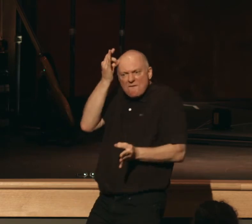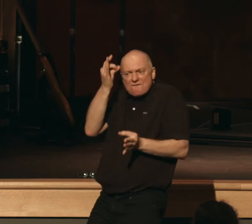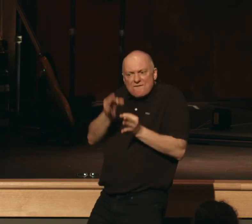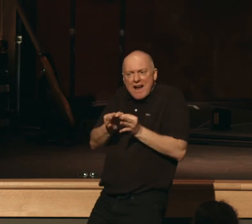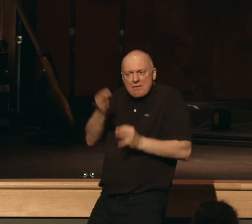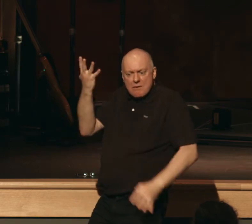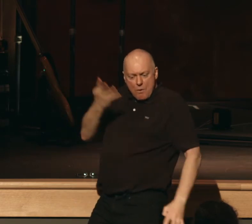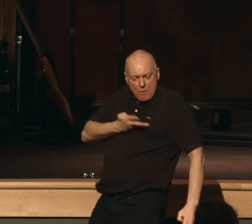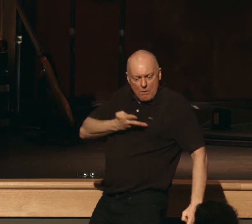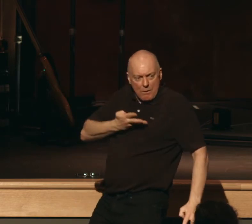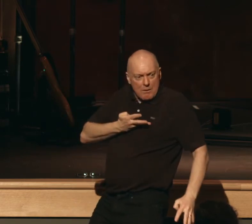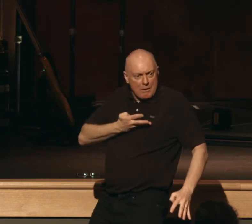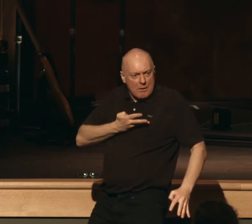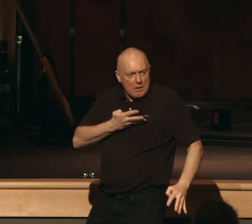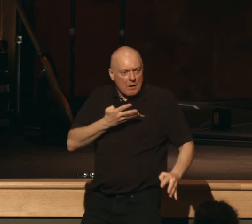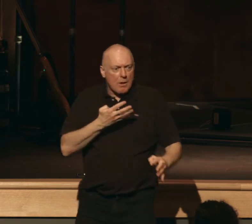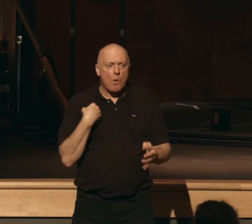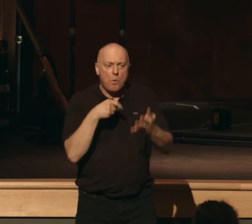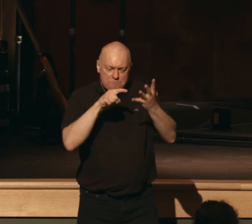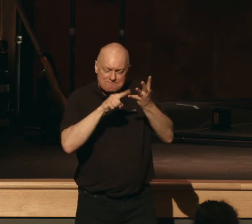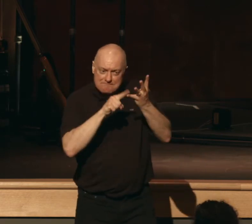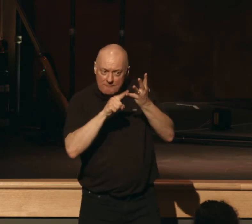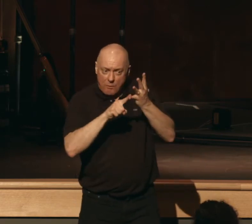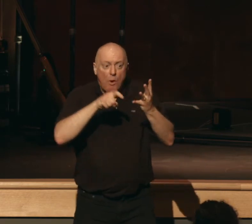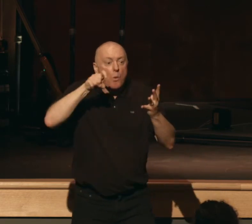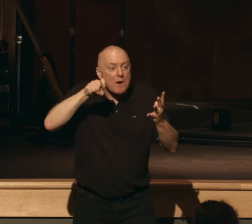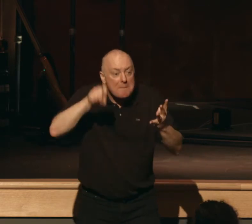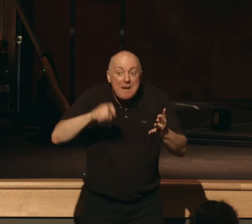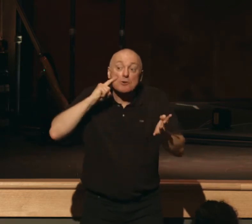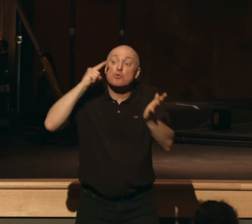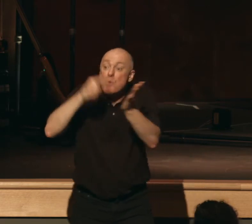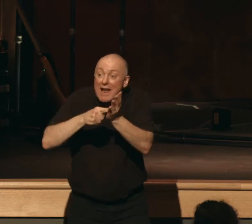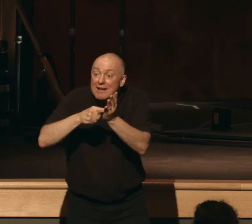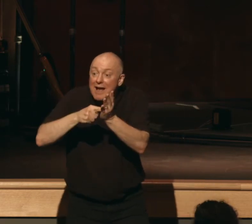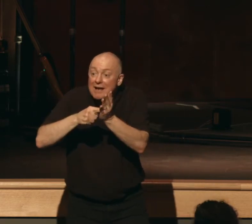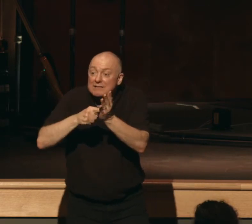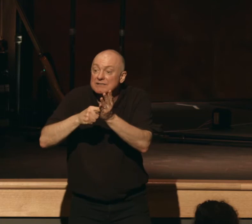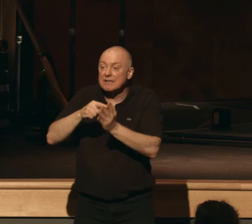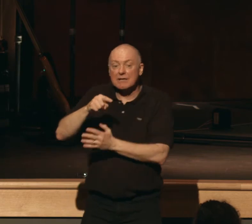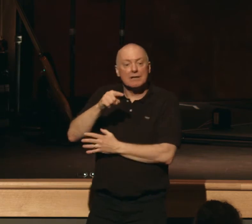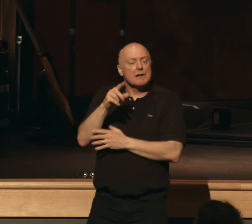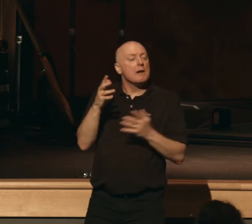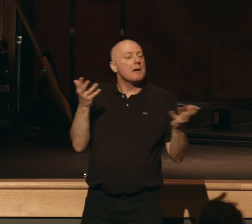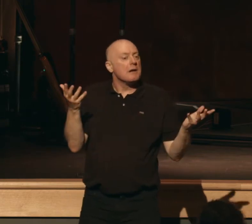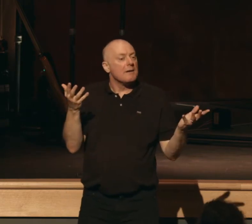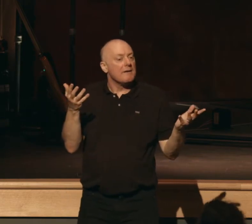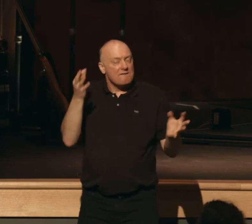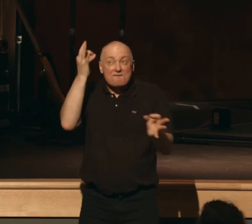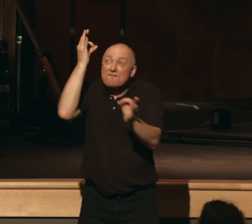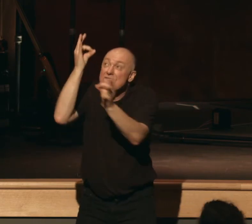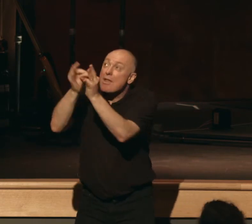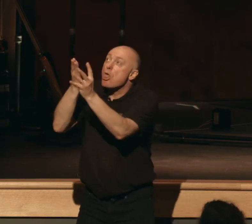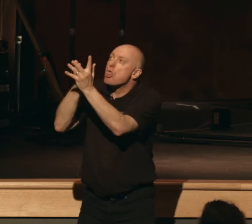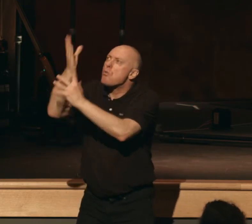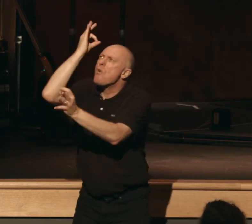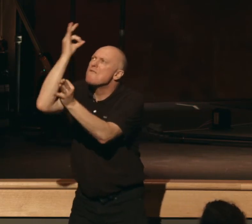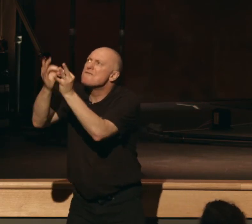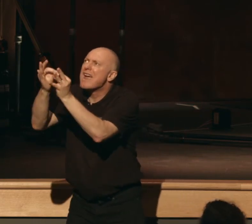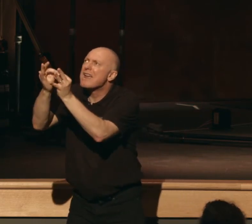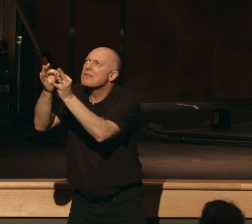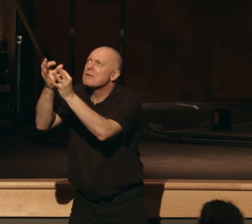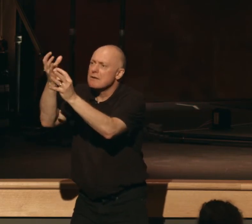this is a point number 4. We must recognize the channel of power, which is faith. It's